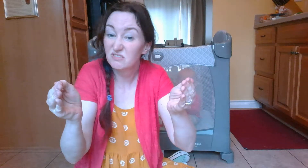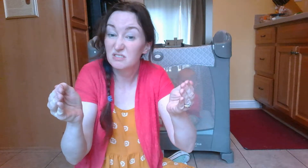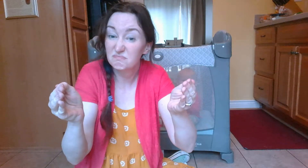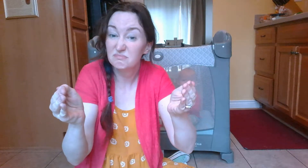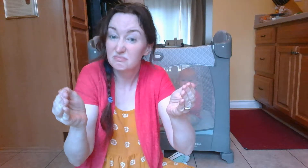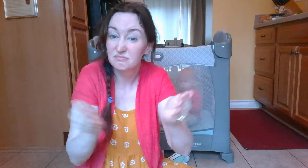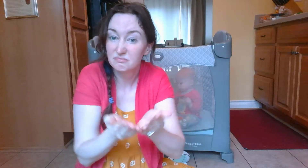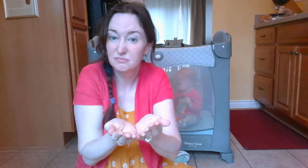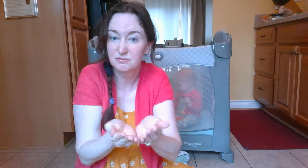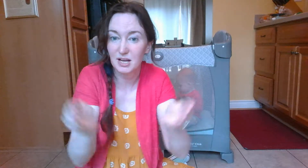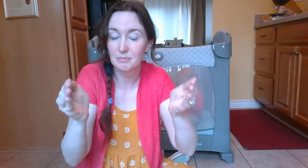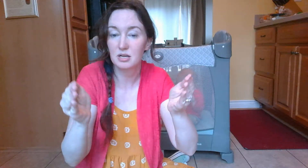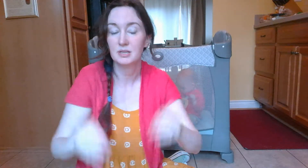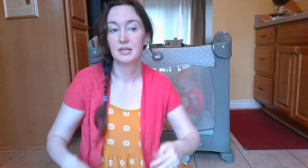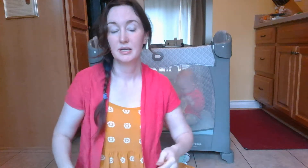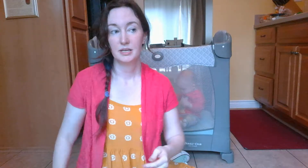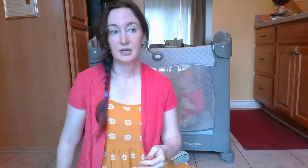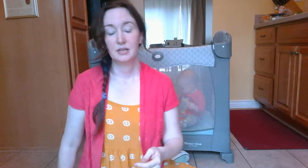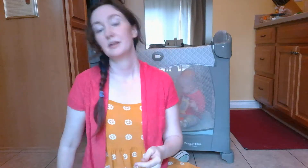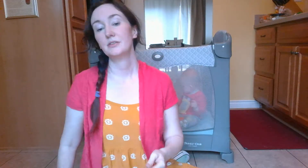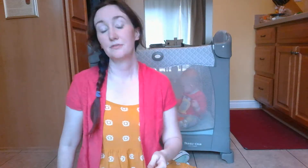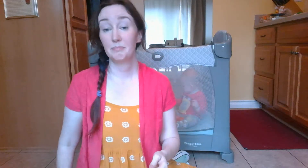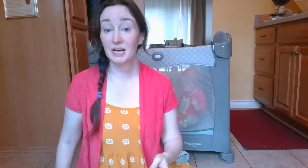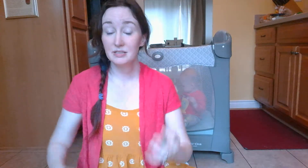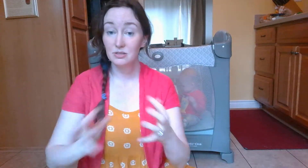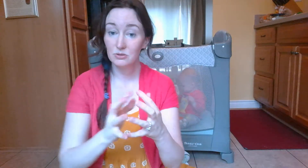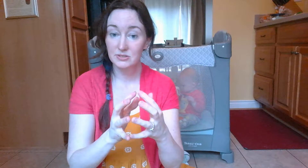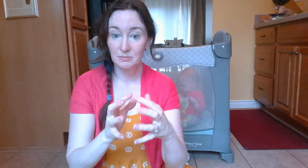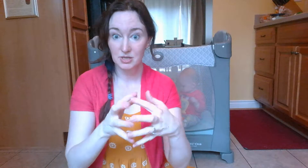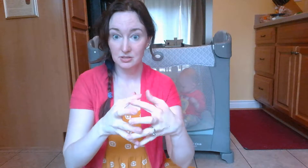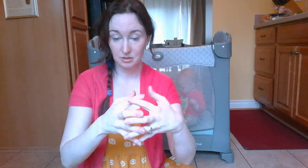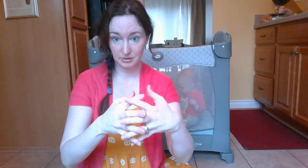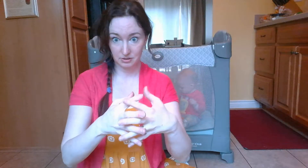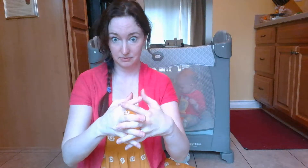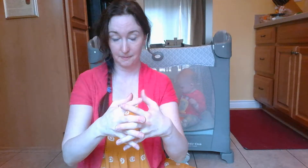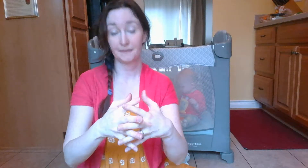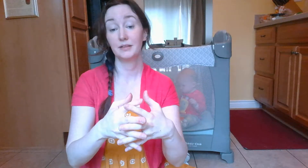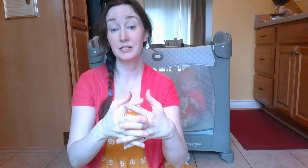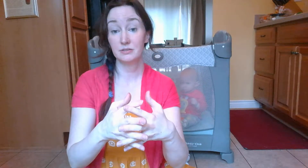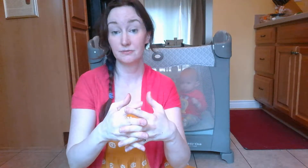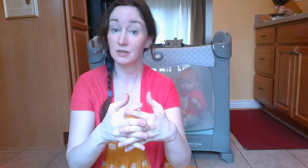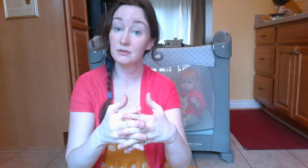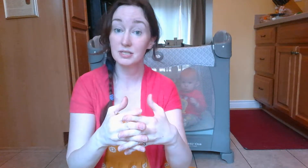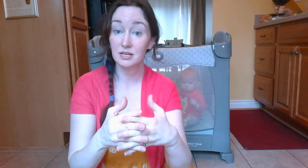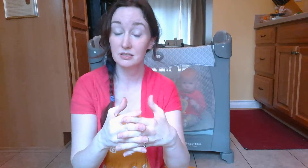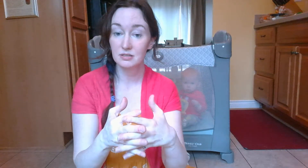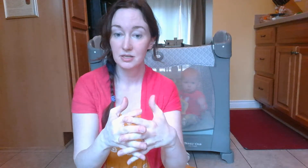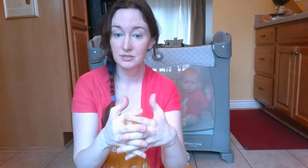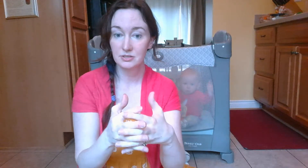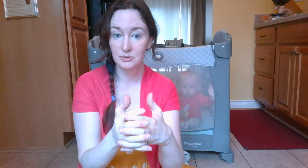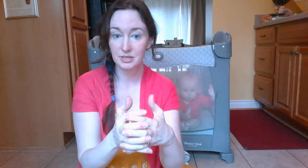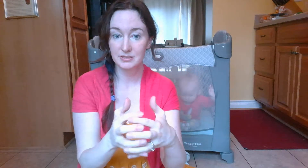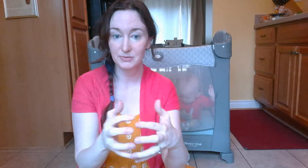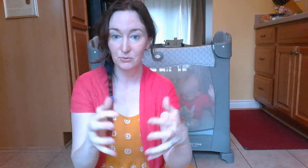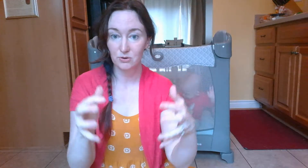it a flat bottom. And then for basket, you do the same gesture, but you lace your fingers together to show that it's something